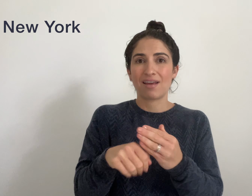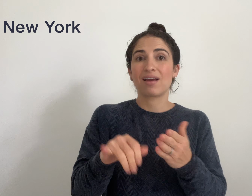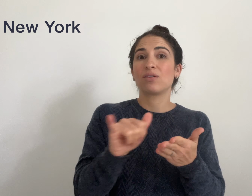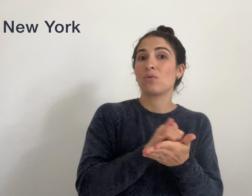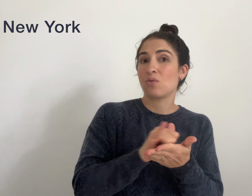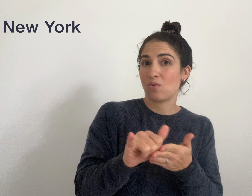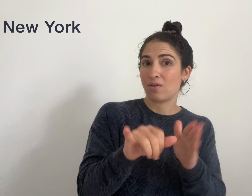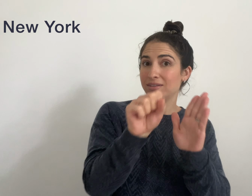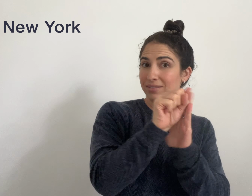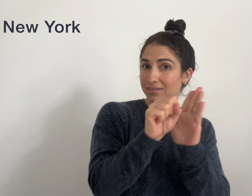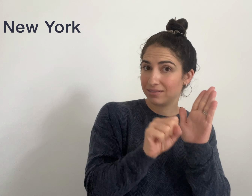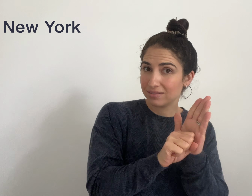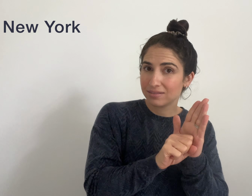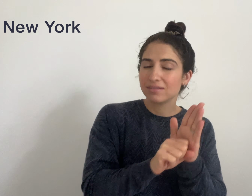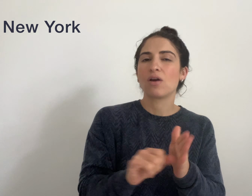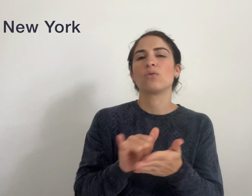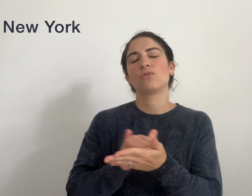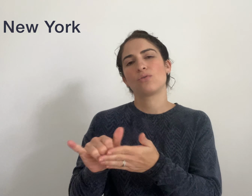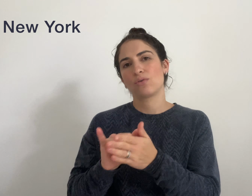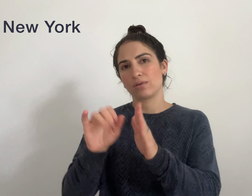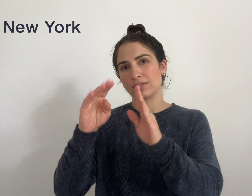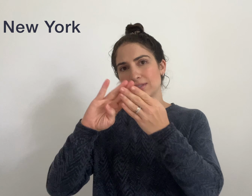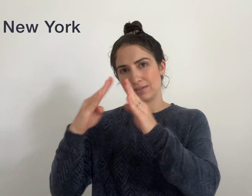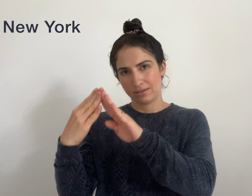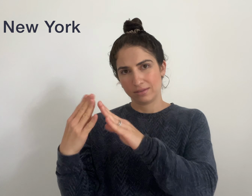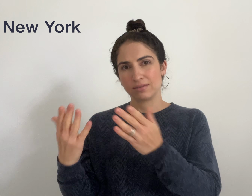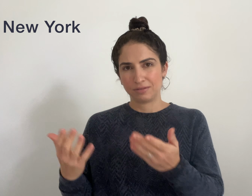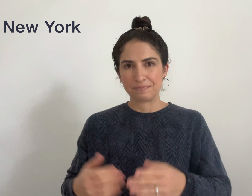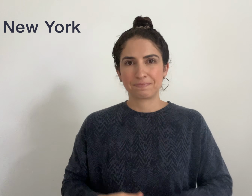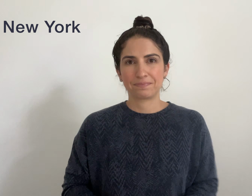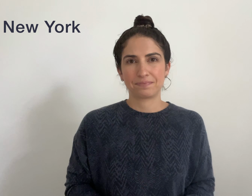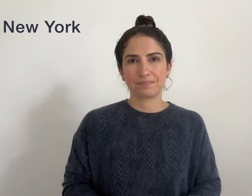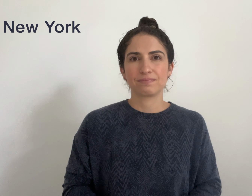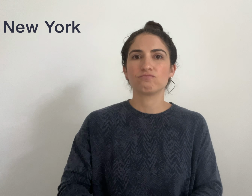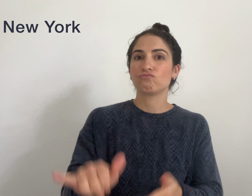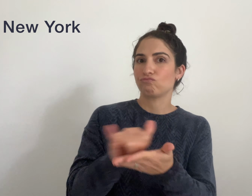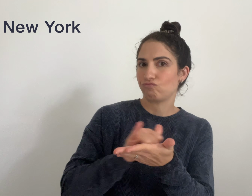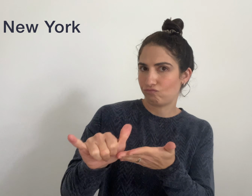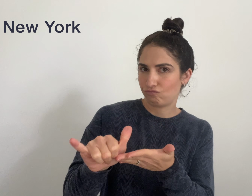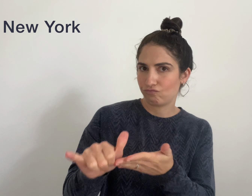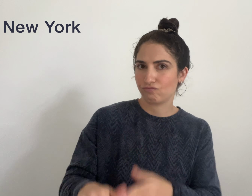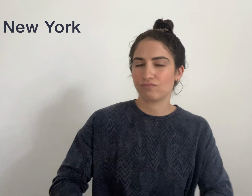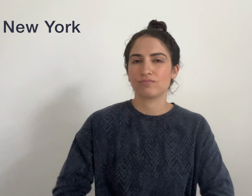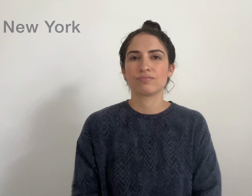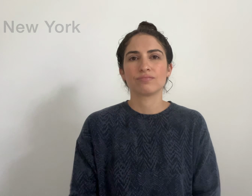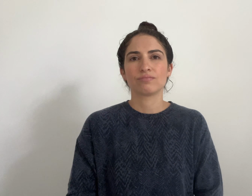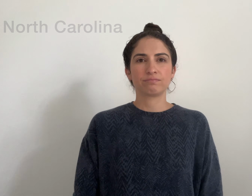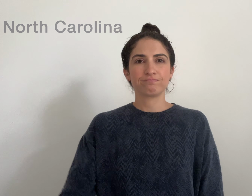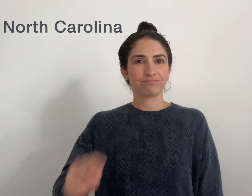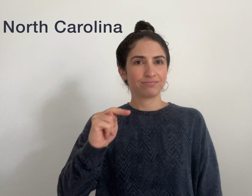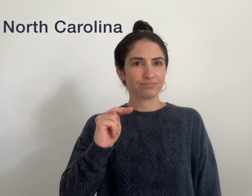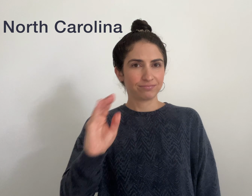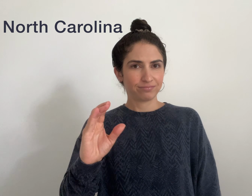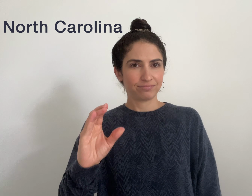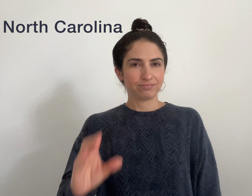You can add New York State or New York City, New York, North